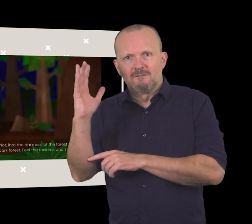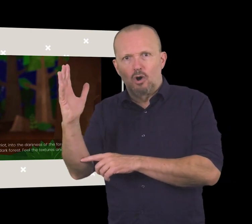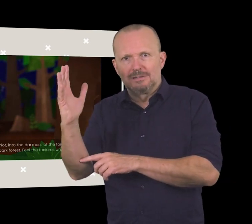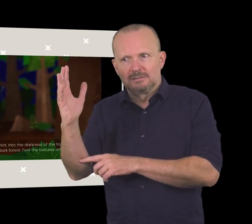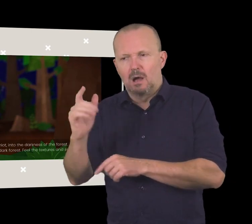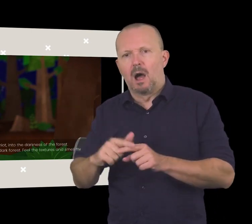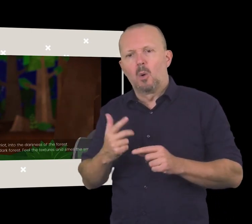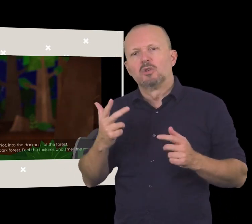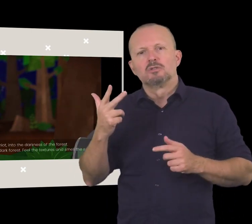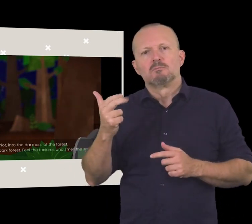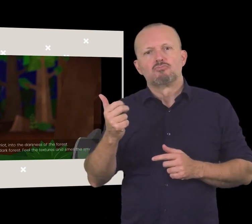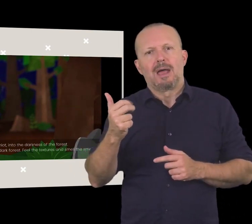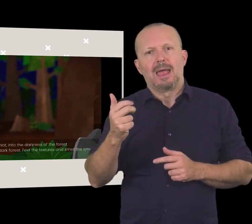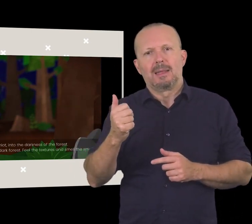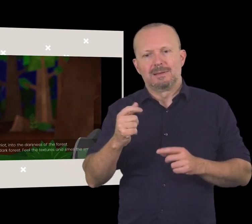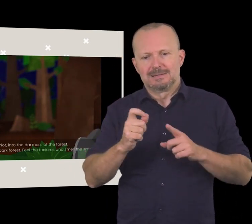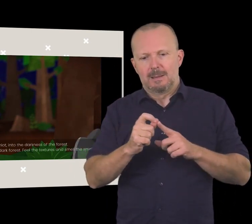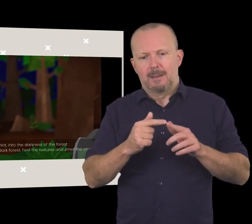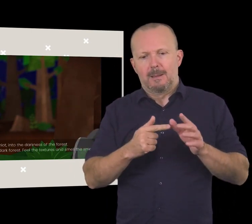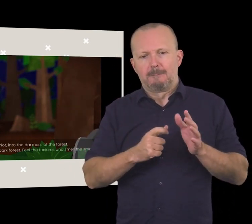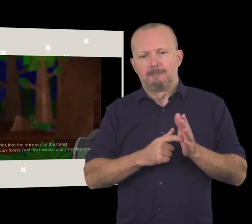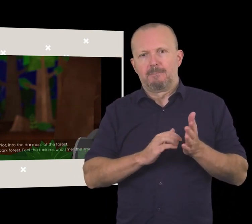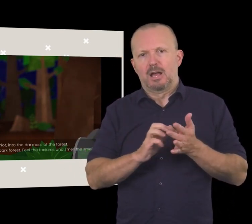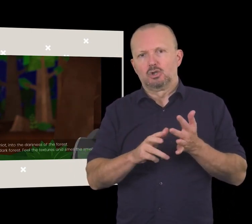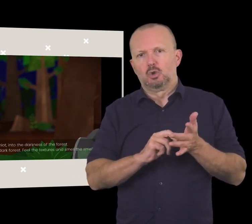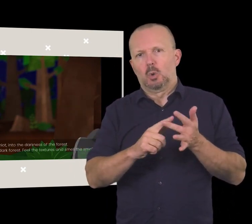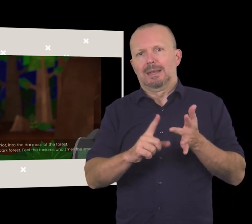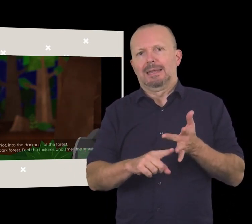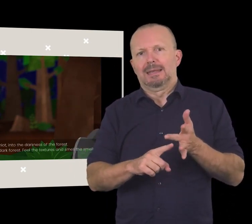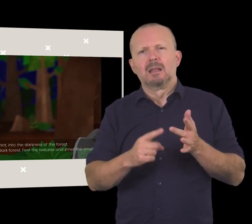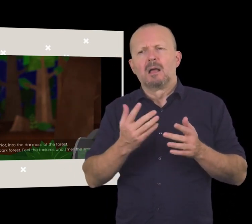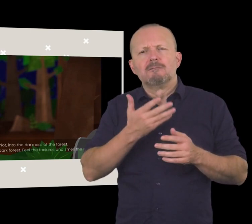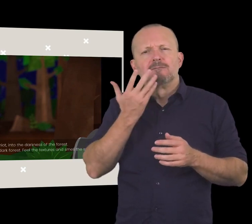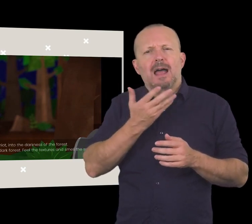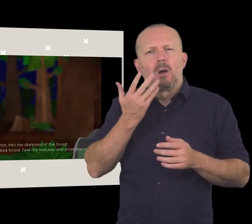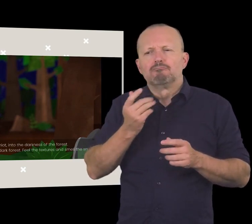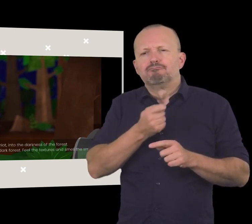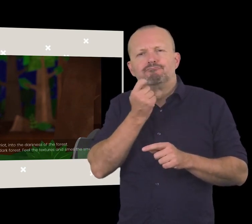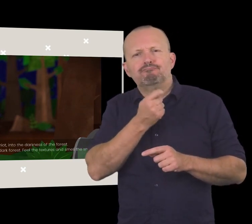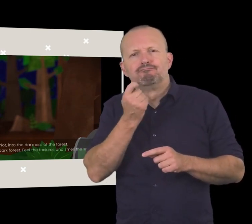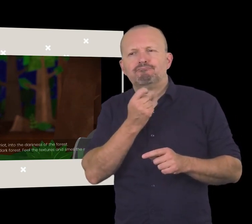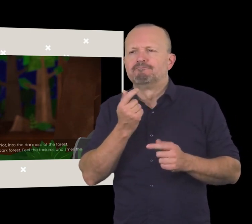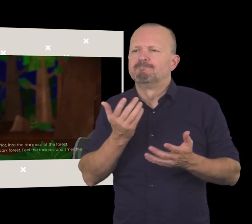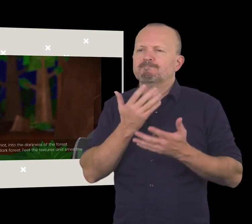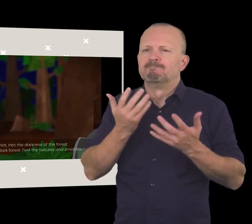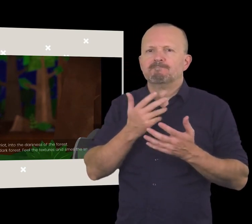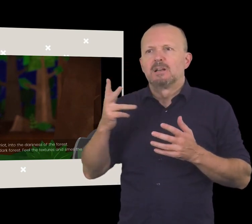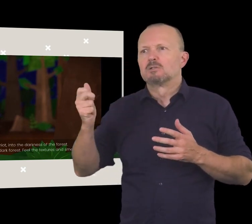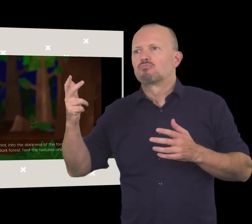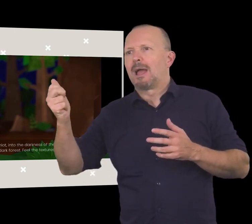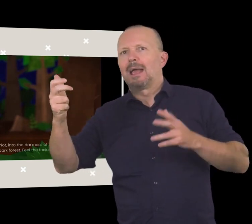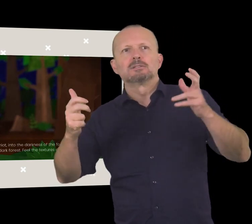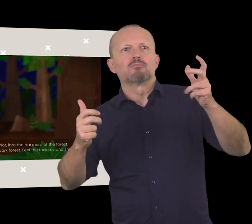going to spray some of this, and this is patchouli, and I'm just going to spray it